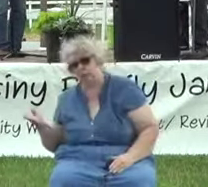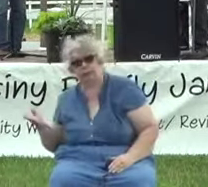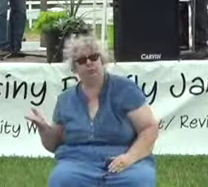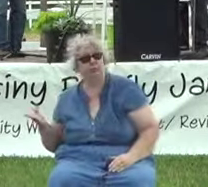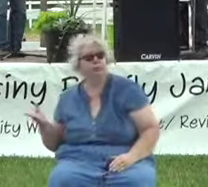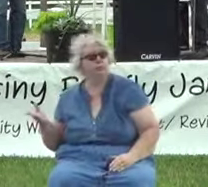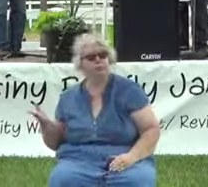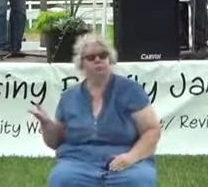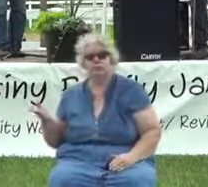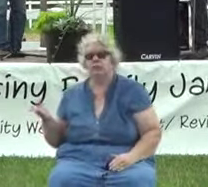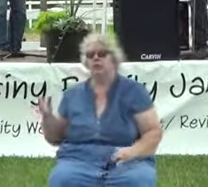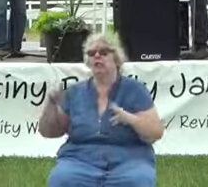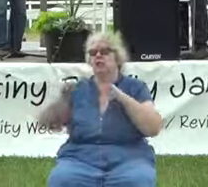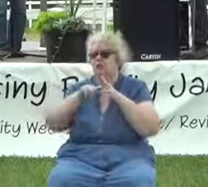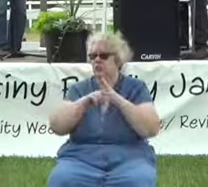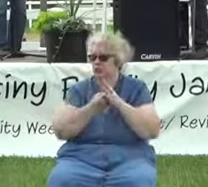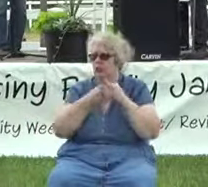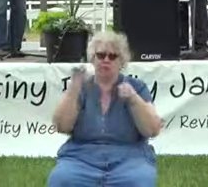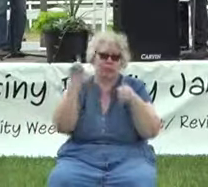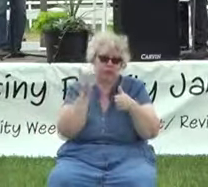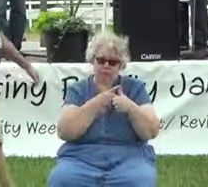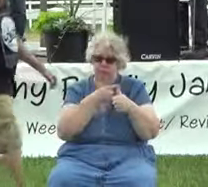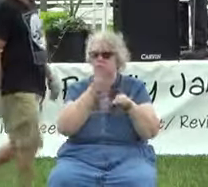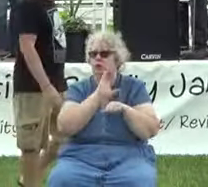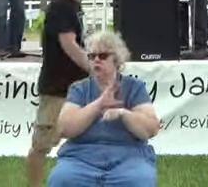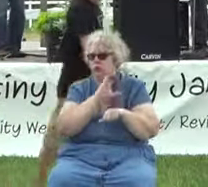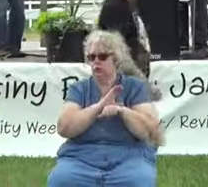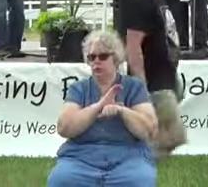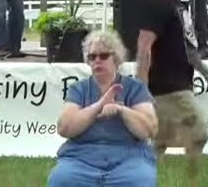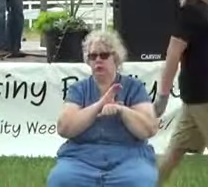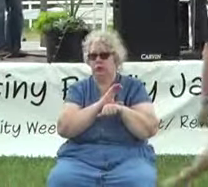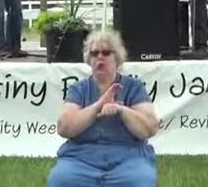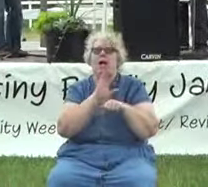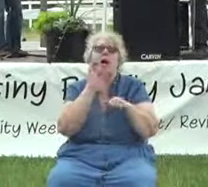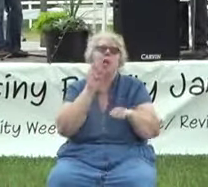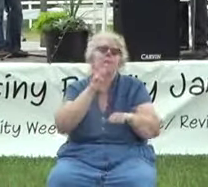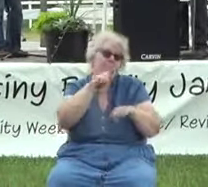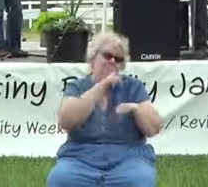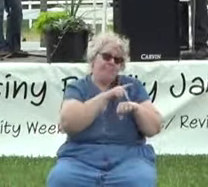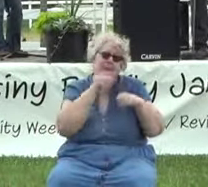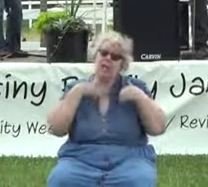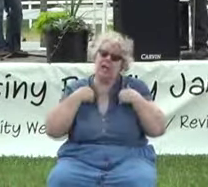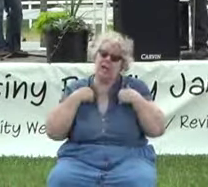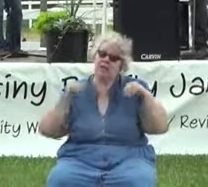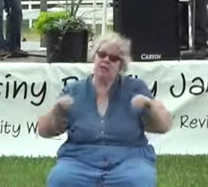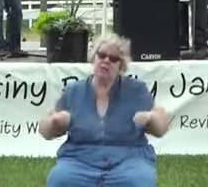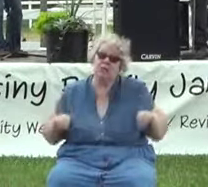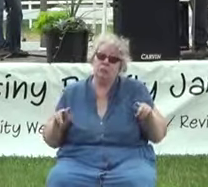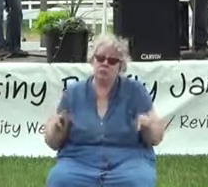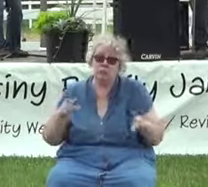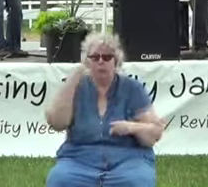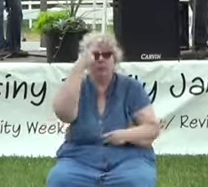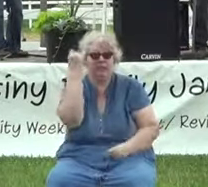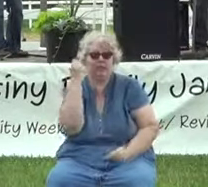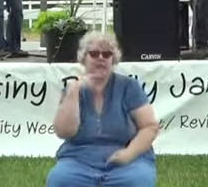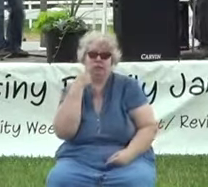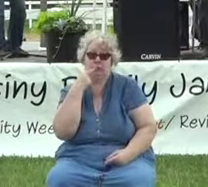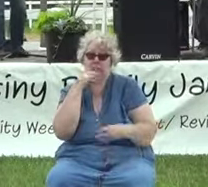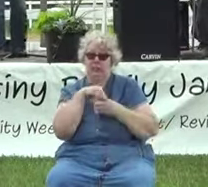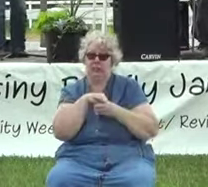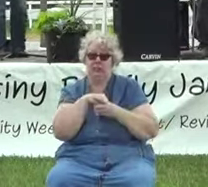And it started the first church. Peter had the opportunity, because of this speaking in tongues that broke out and